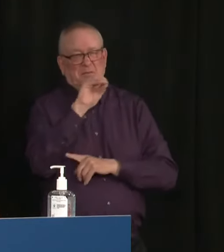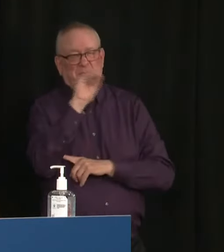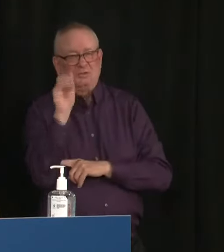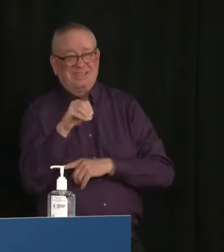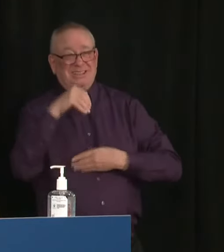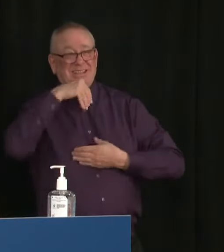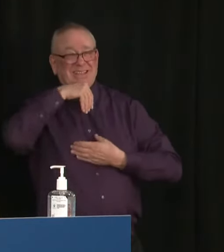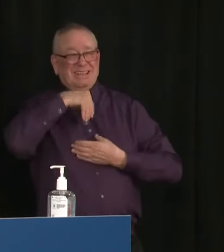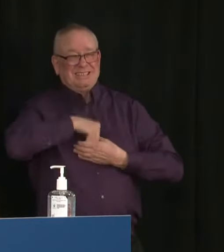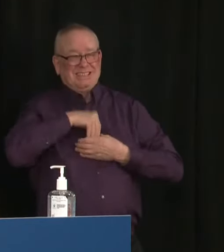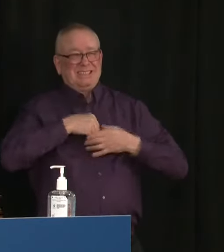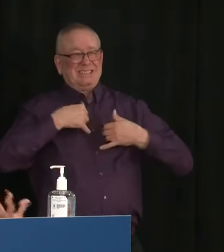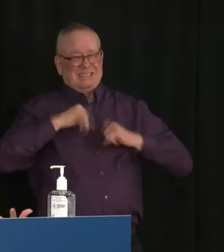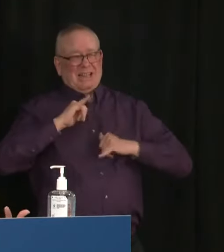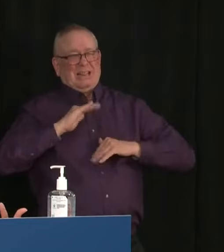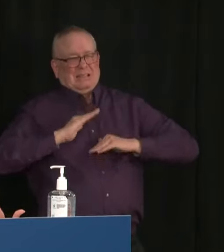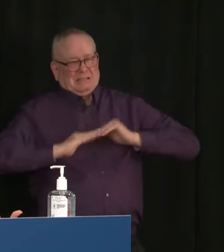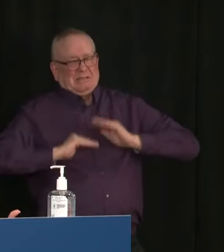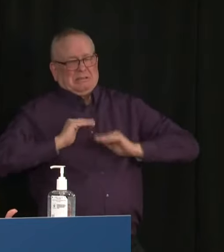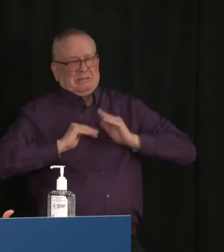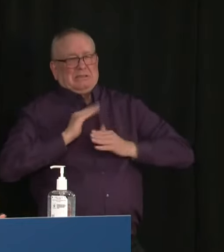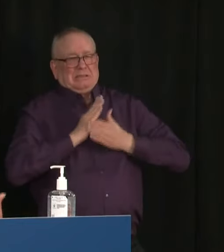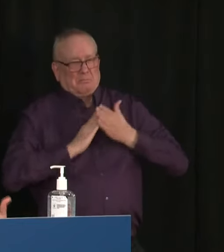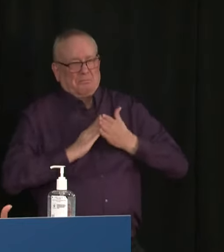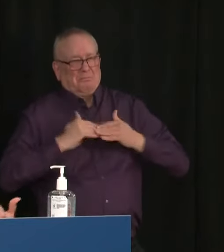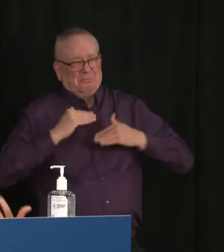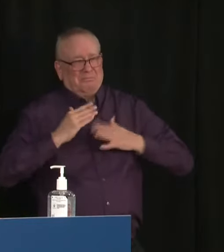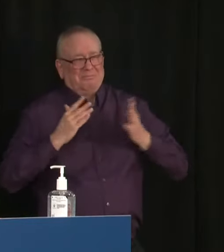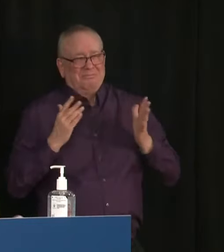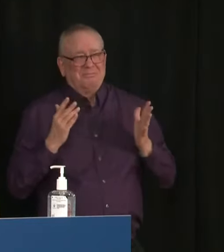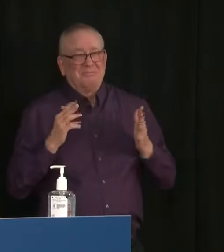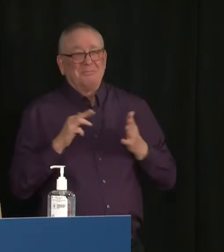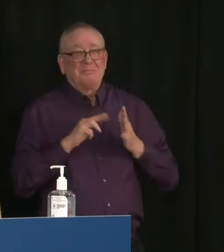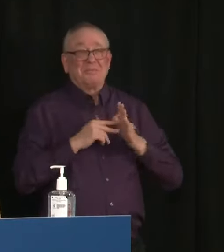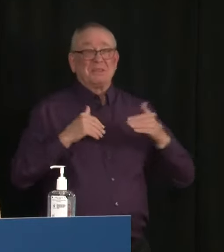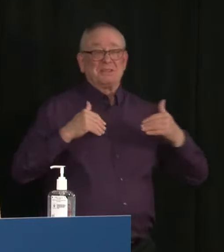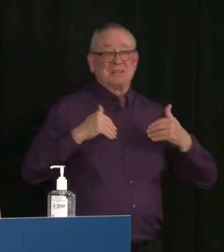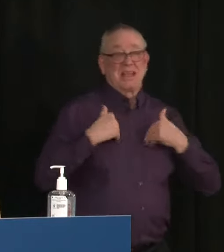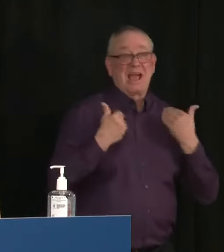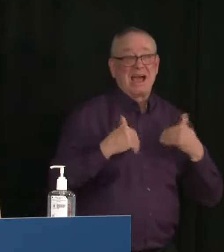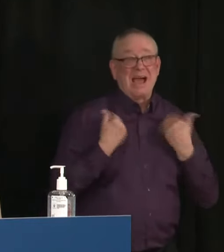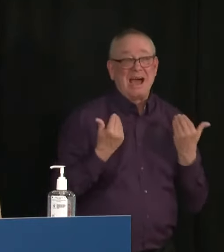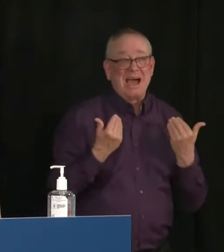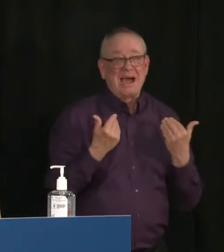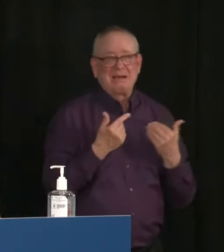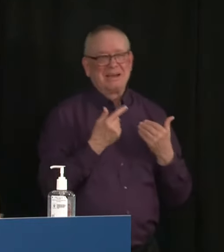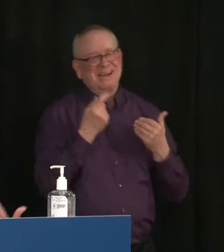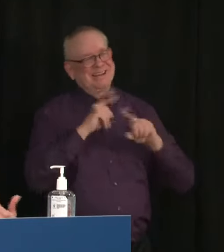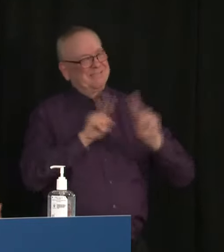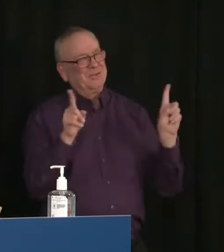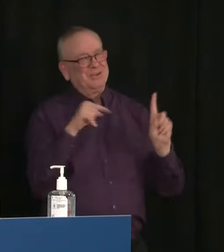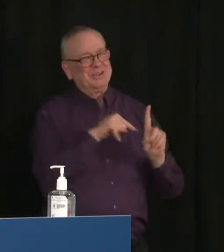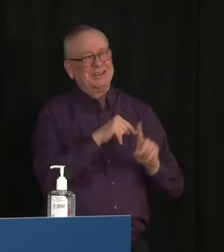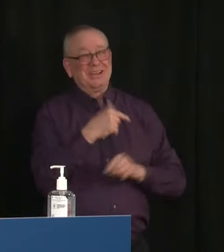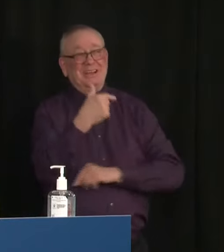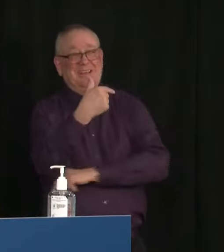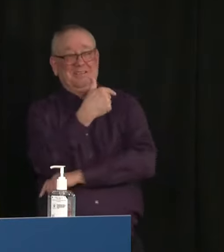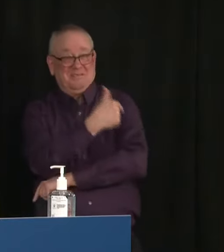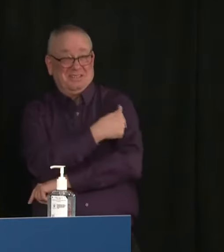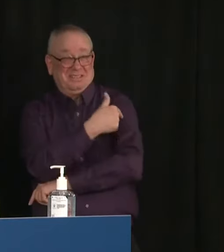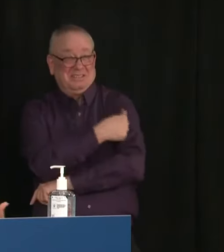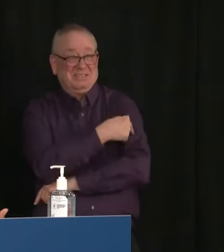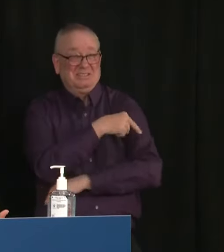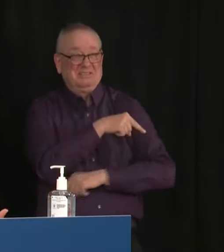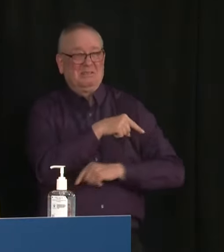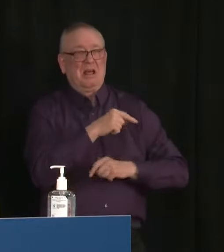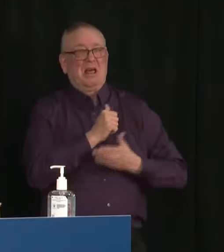infected with COVID-19, the vaccine actually will provide better protection than having been infected. And so even if someone has had